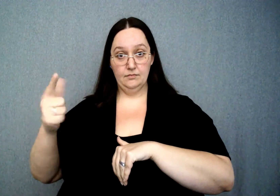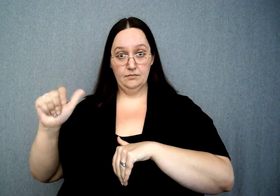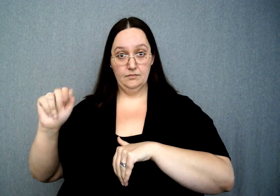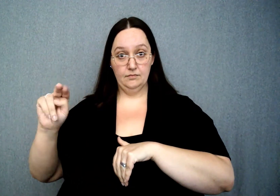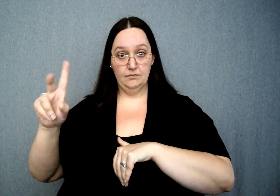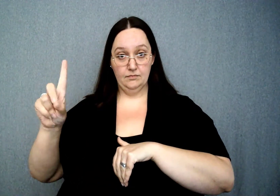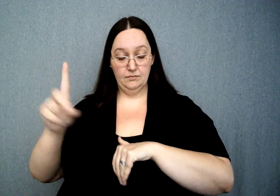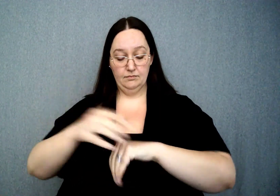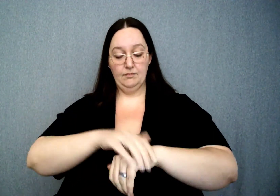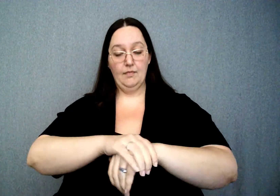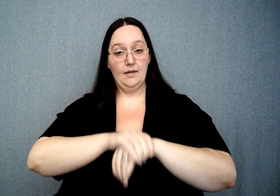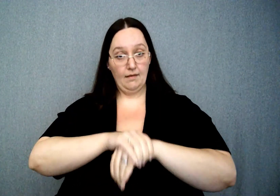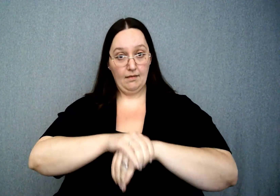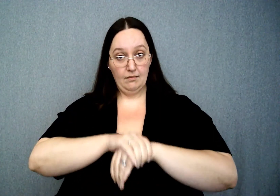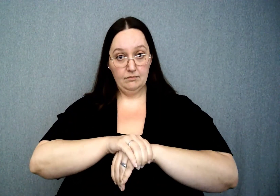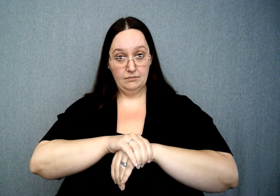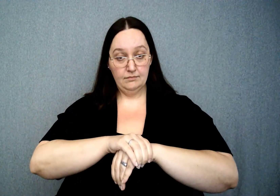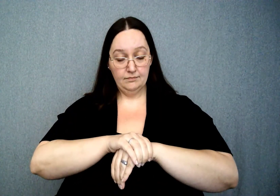twice. England.